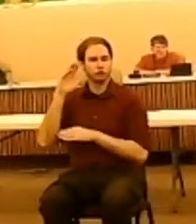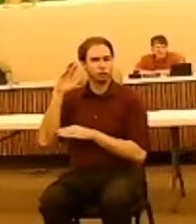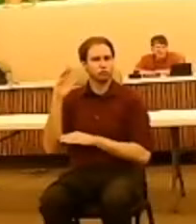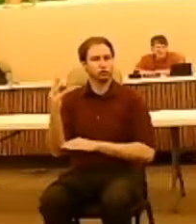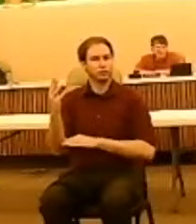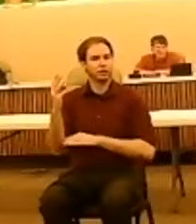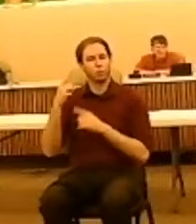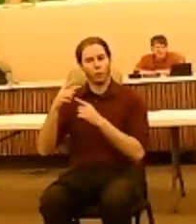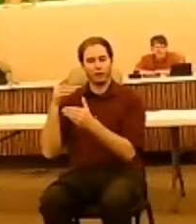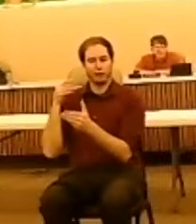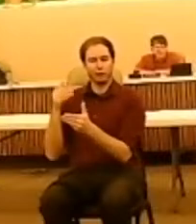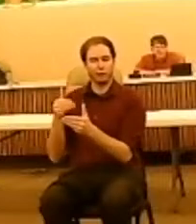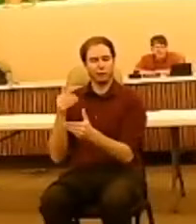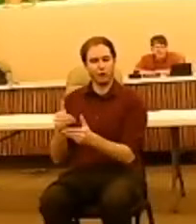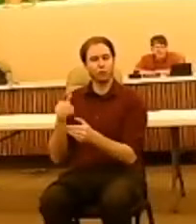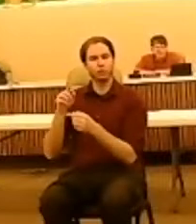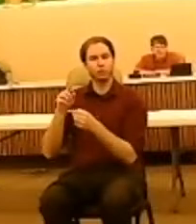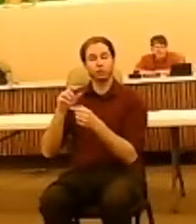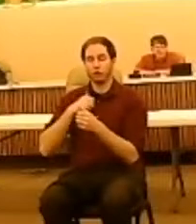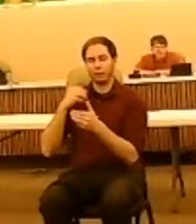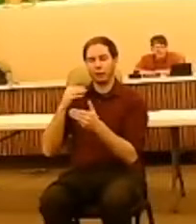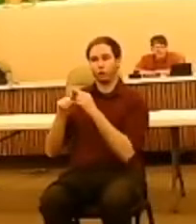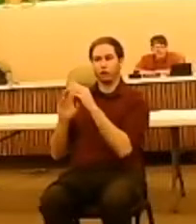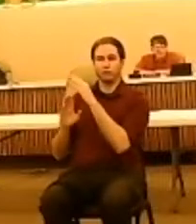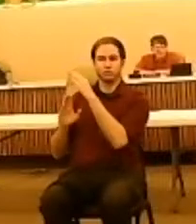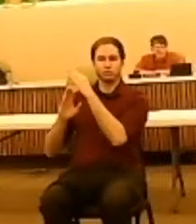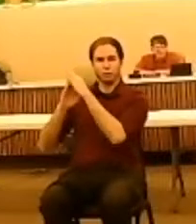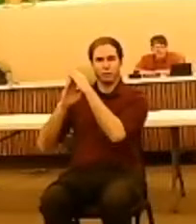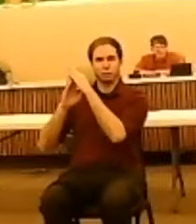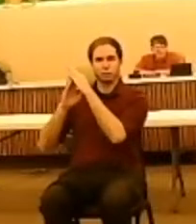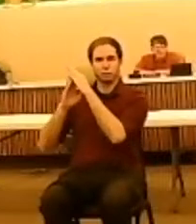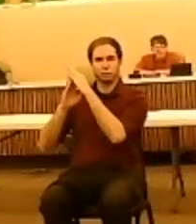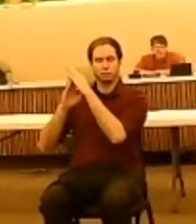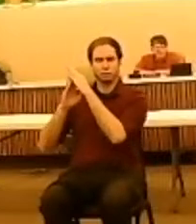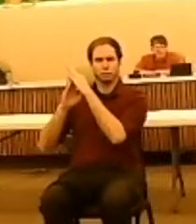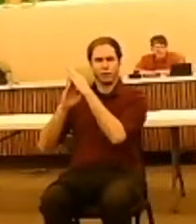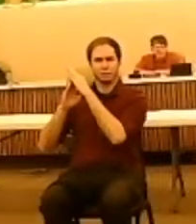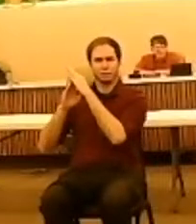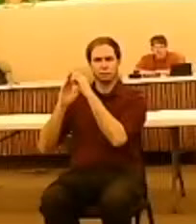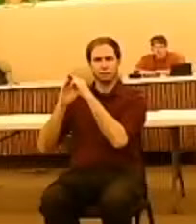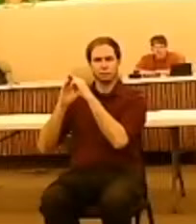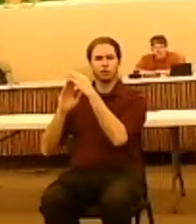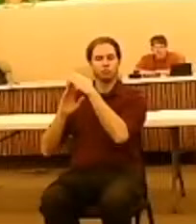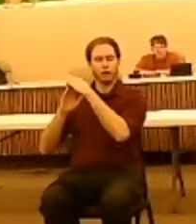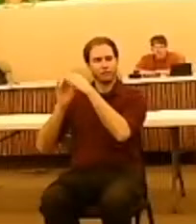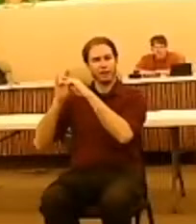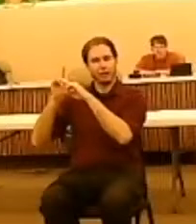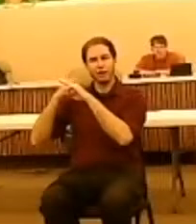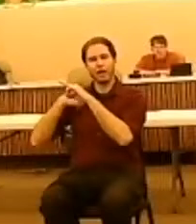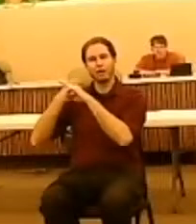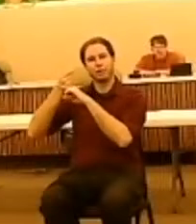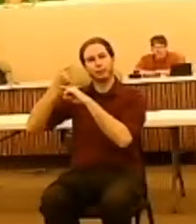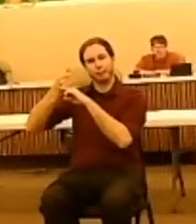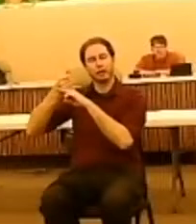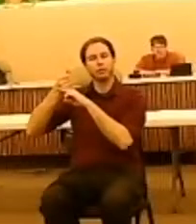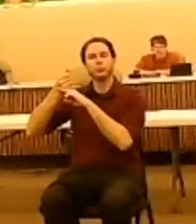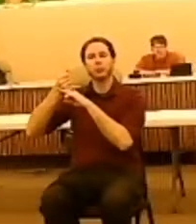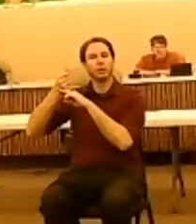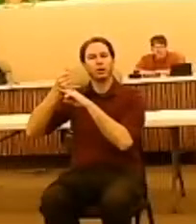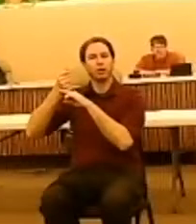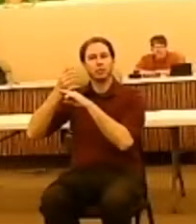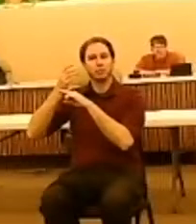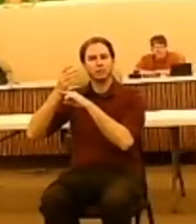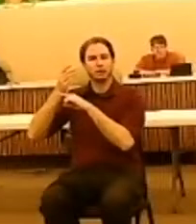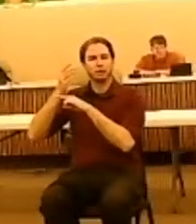that. As you get near the crest of the hill, there would be a minimal berm, and you're probably looking